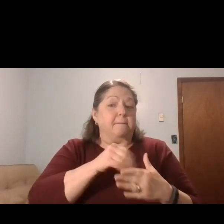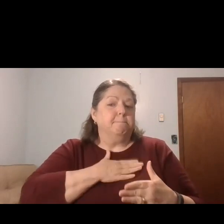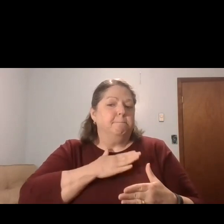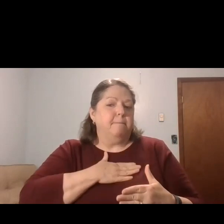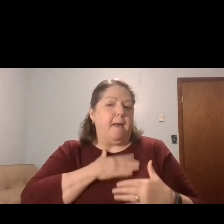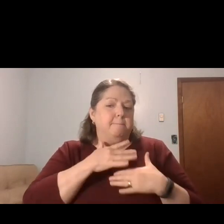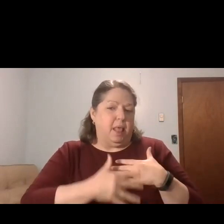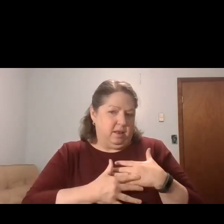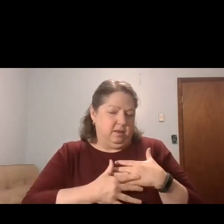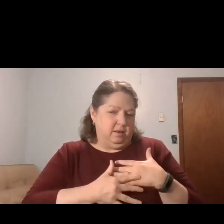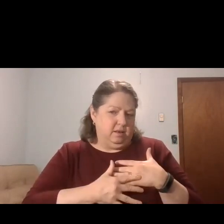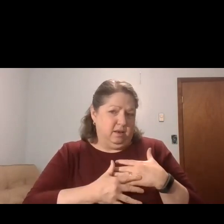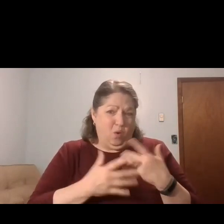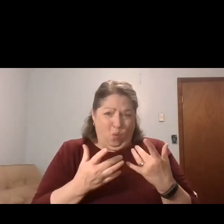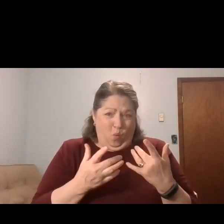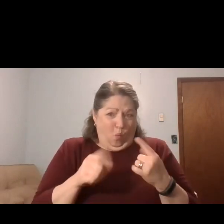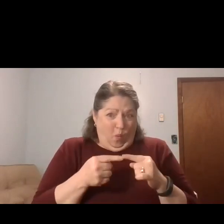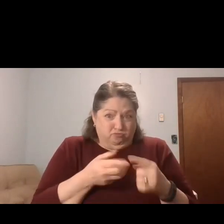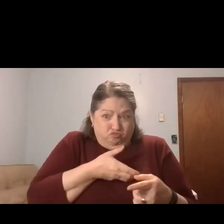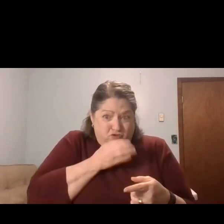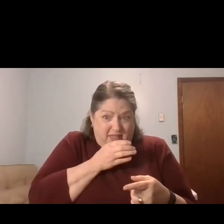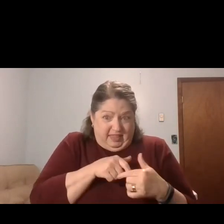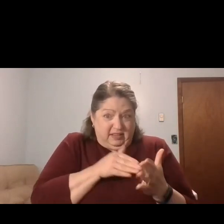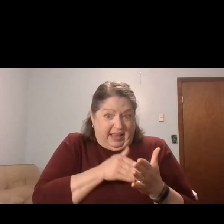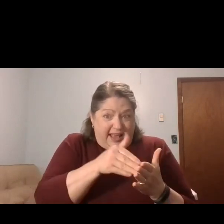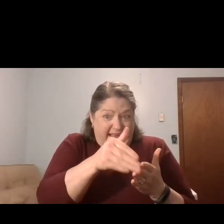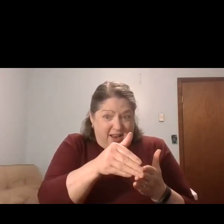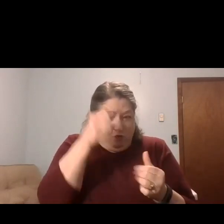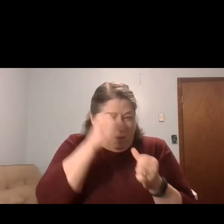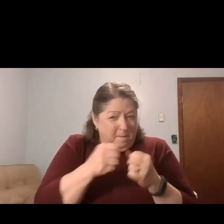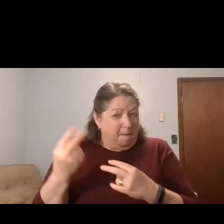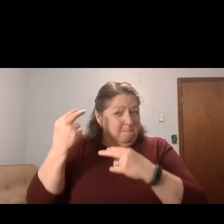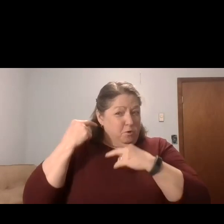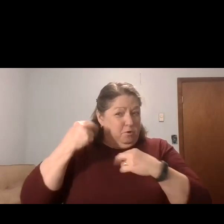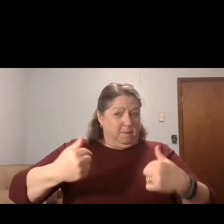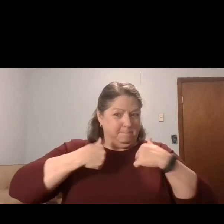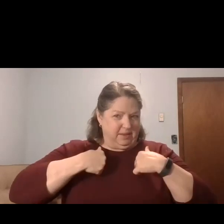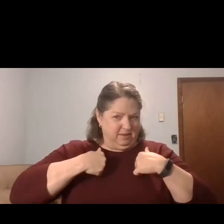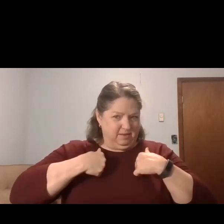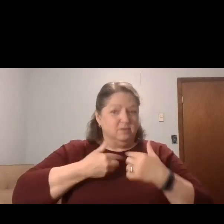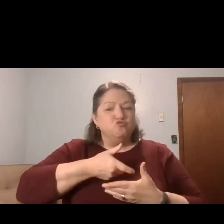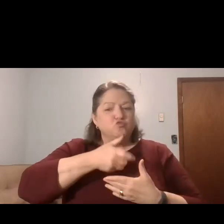disciples, "Do this when you do it in remembrance of me." Let's partake together.